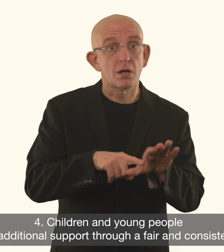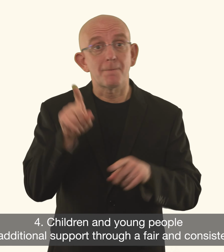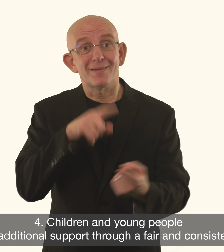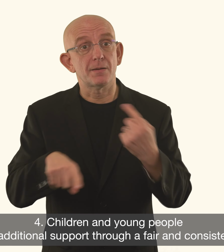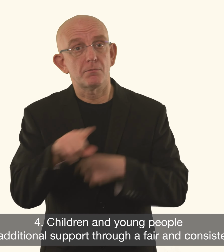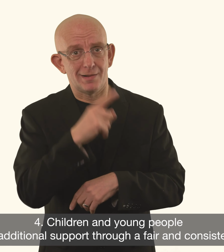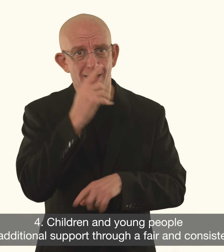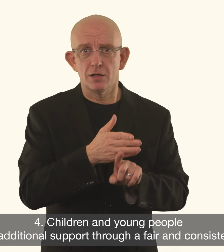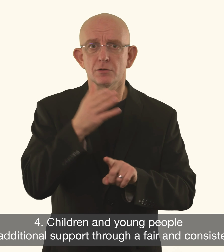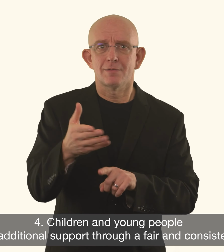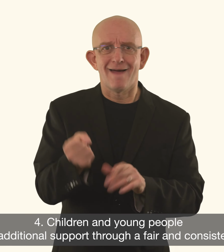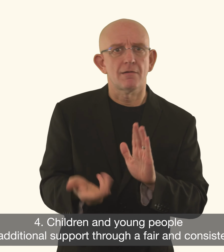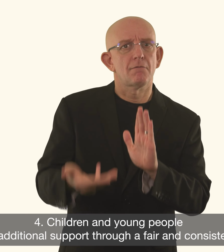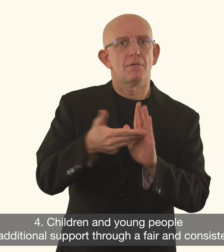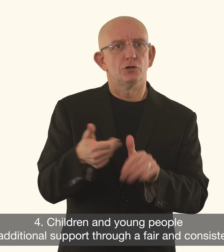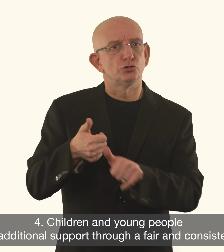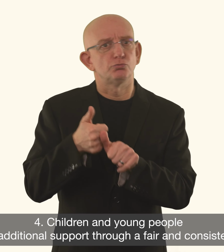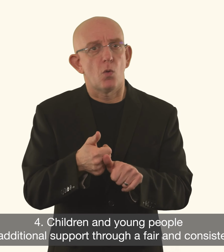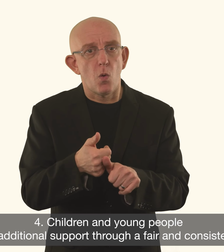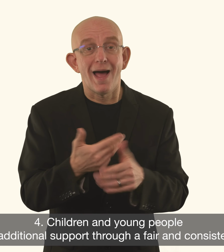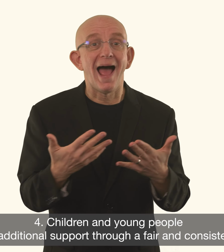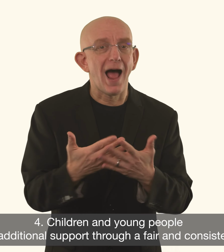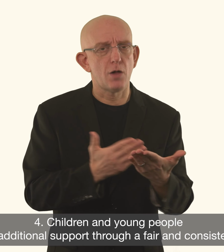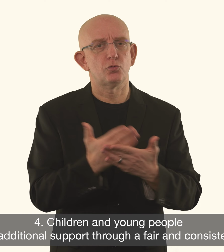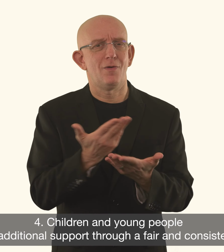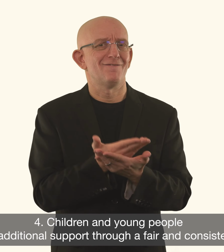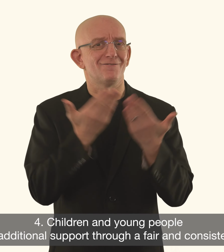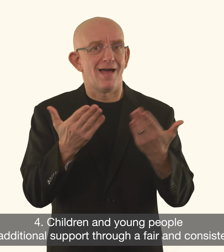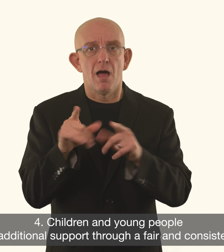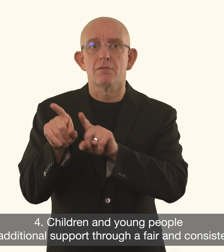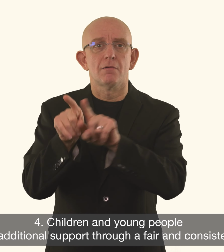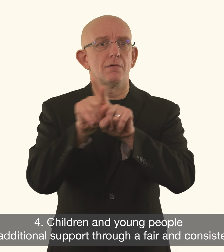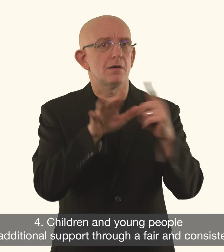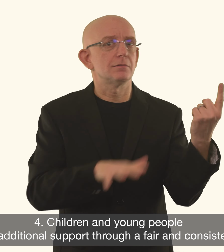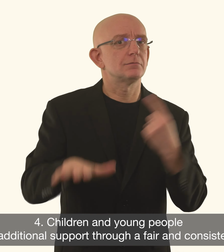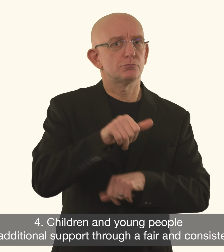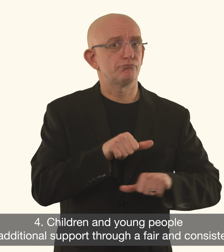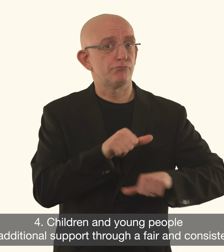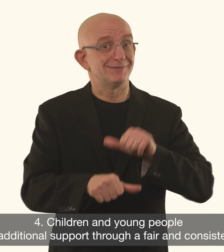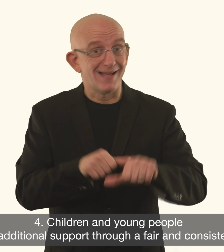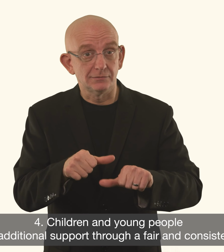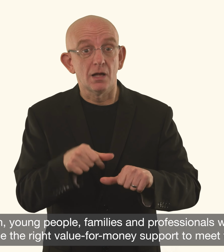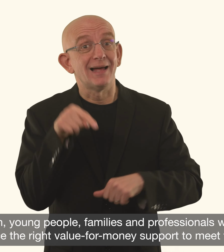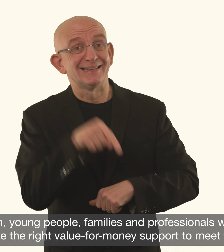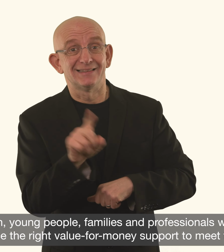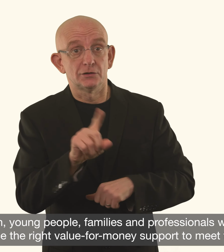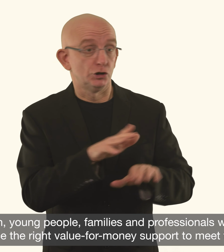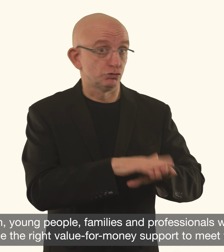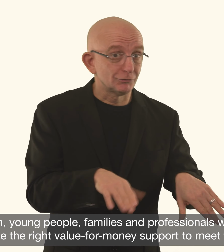4. Children and young people can access additional support through a fair and consistent process, where children, young